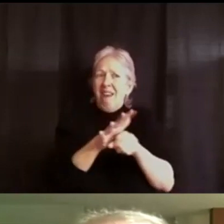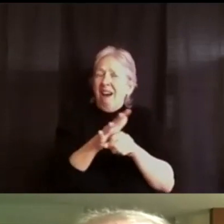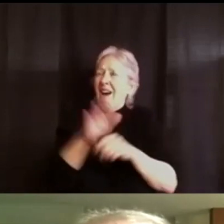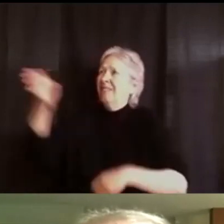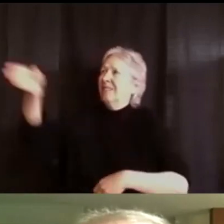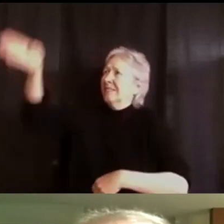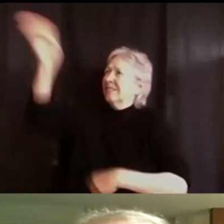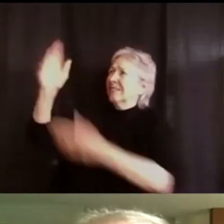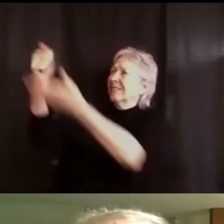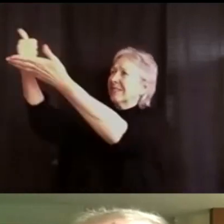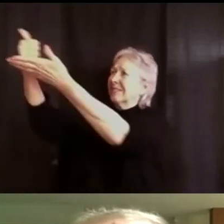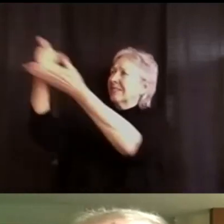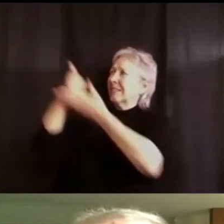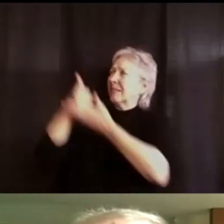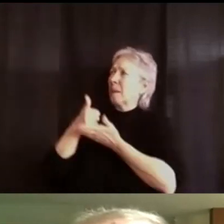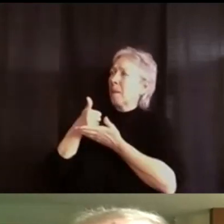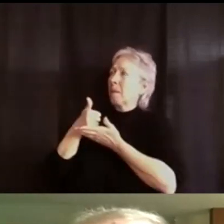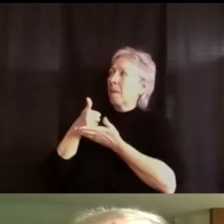hear our prayer.